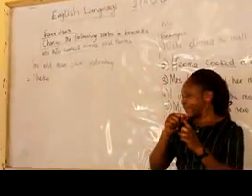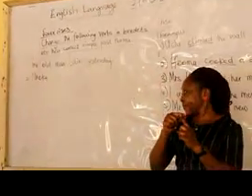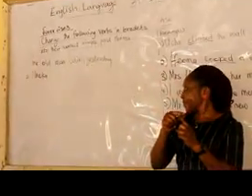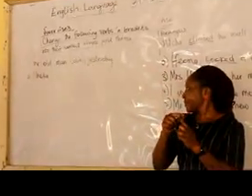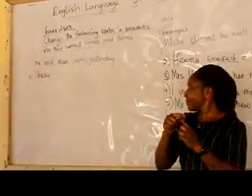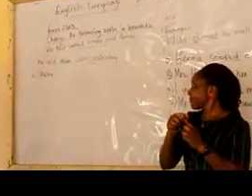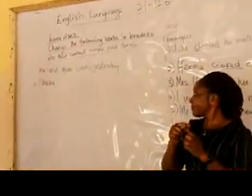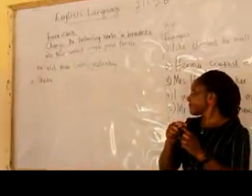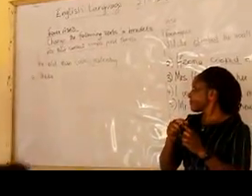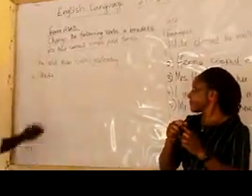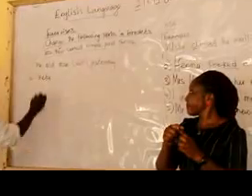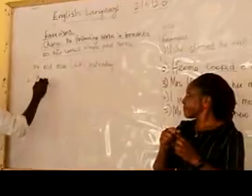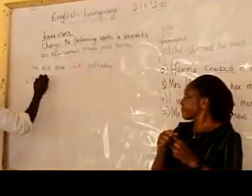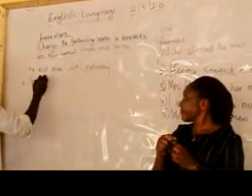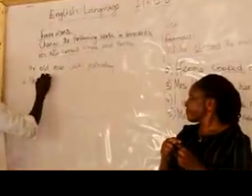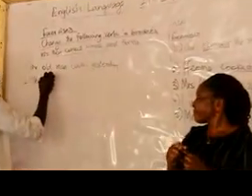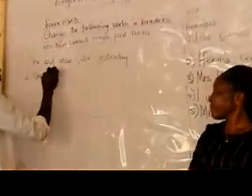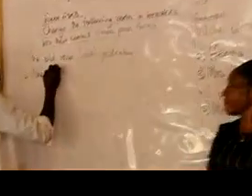Never